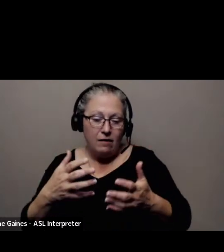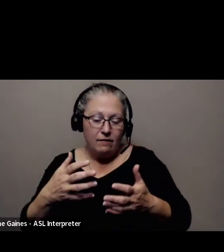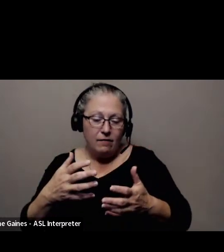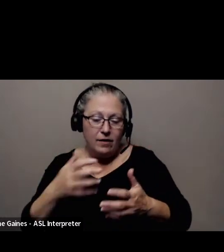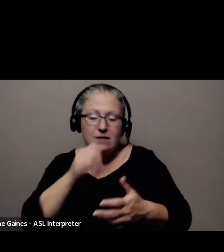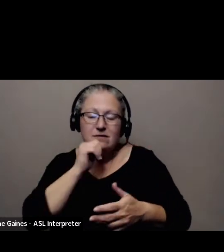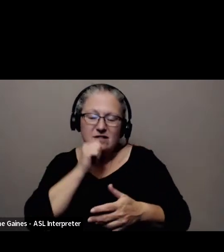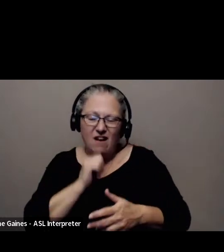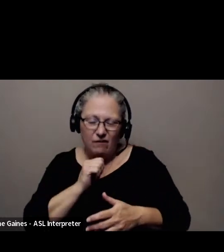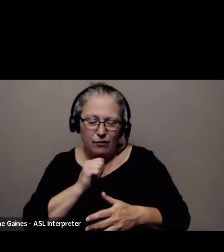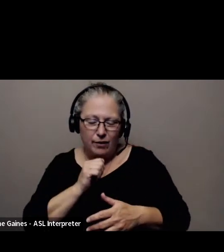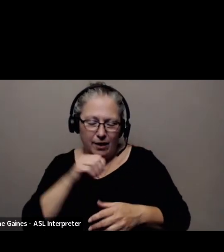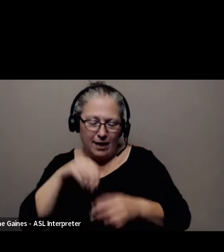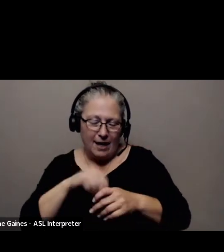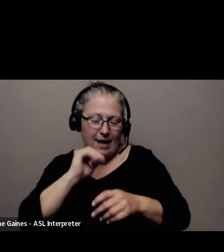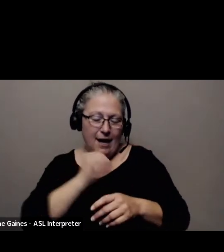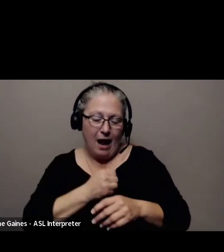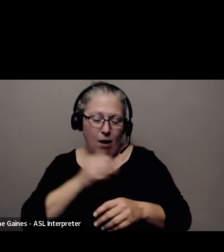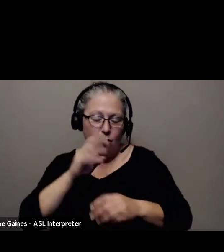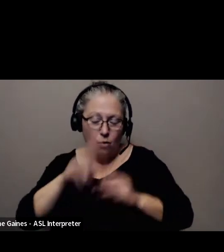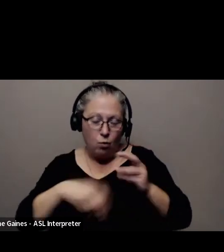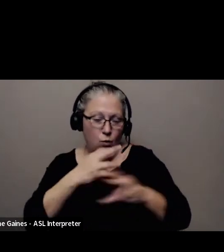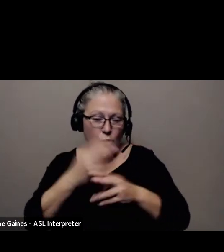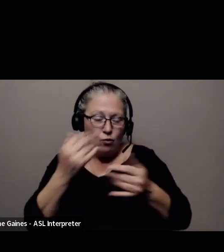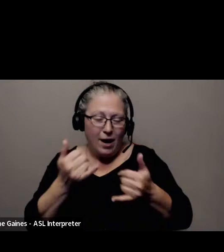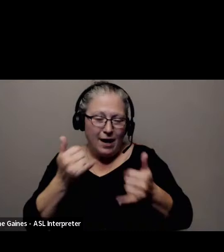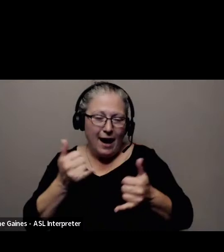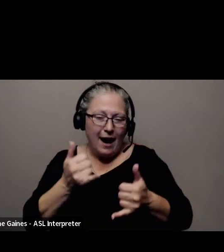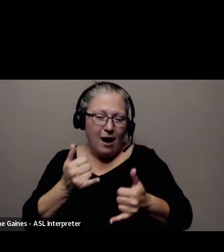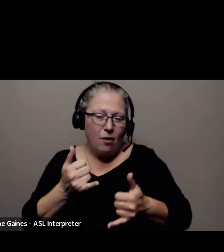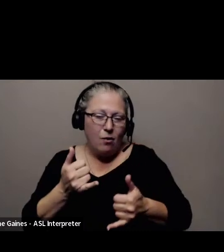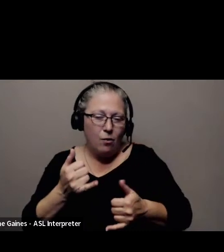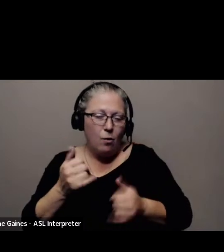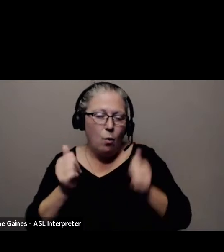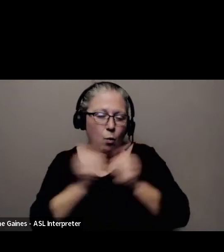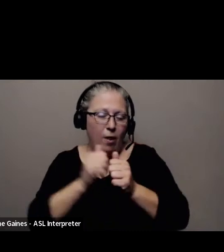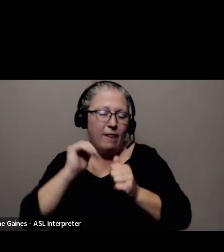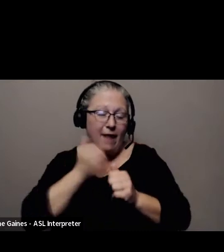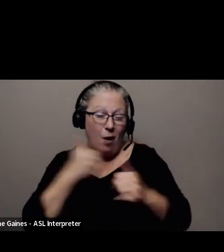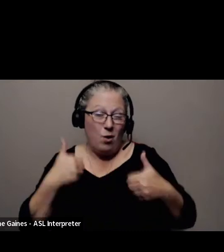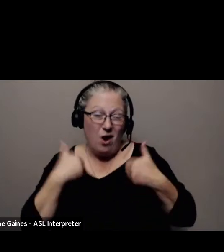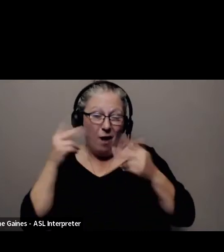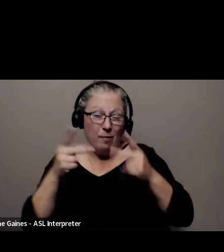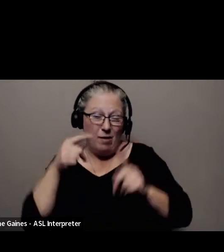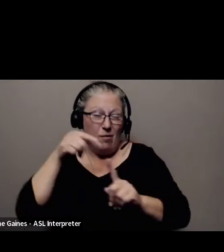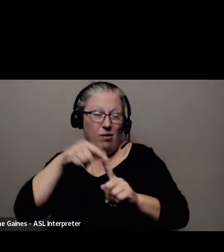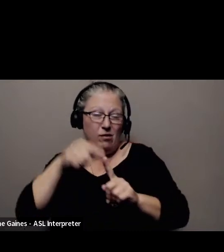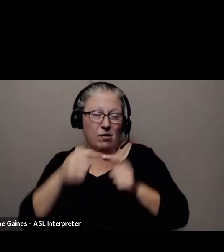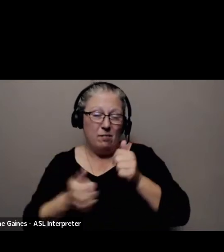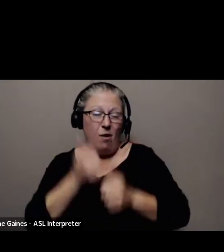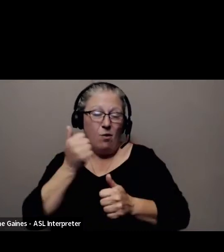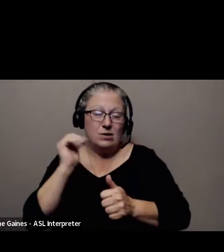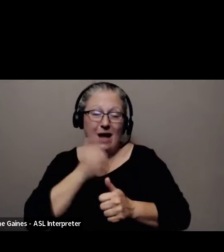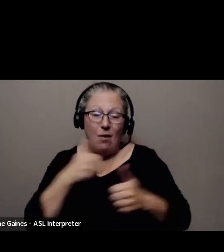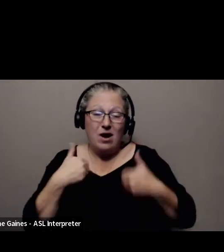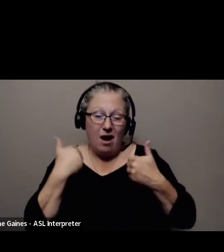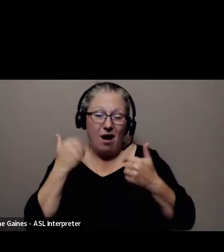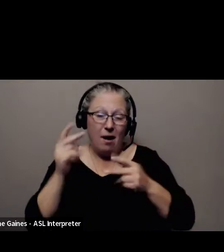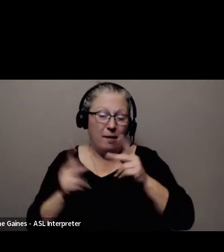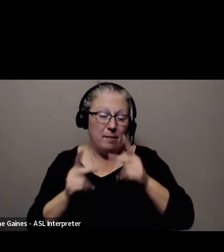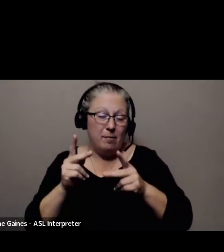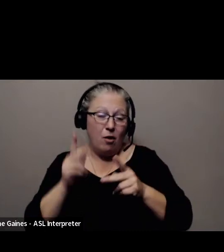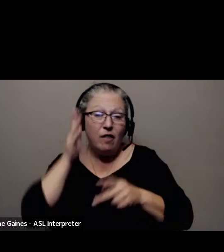suffering that there is in our world right now, especially with our young people. Our young folks,